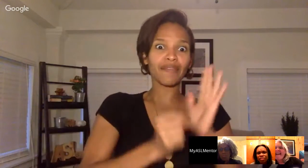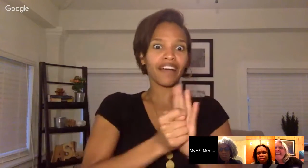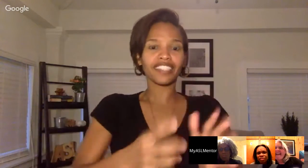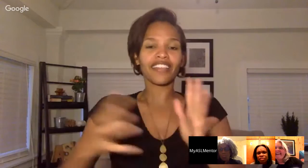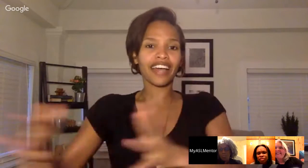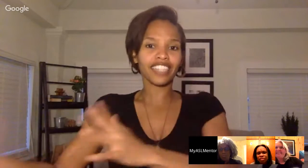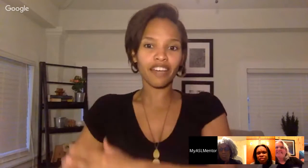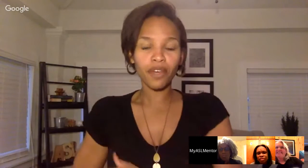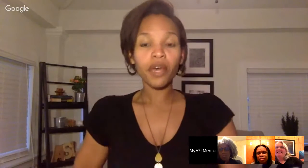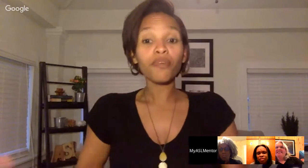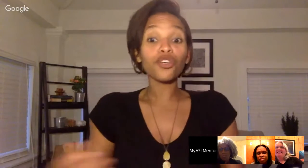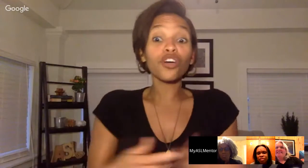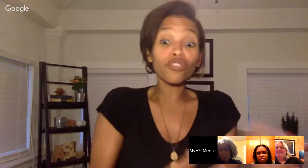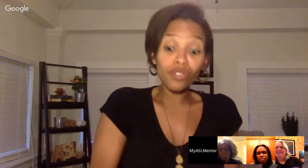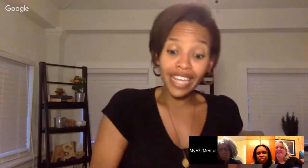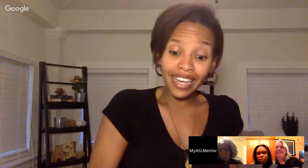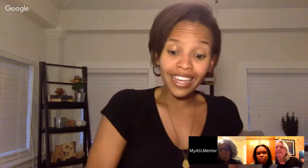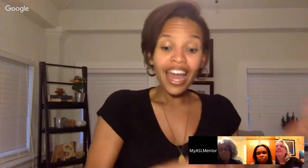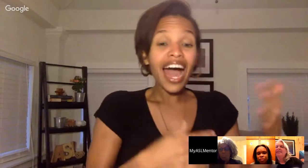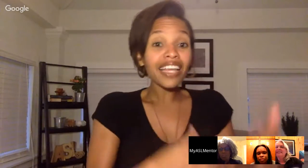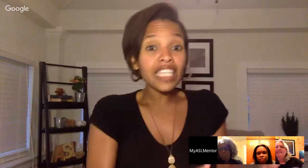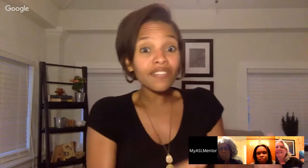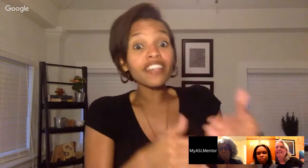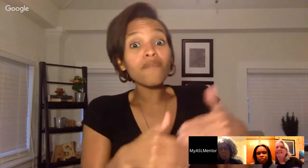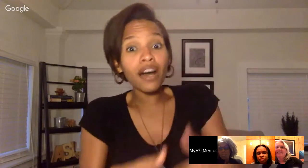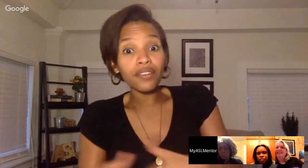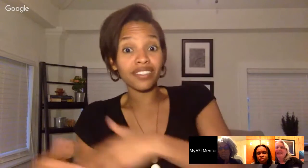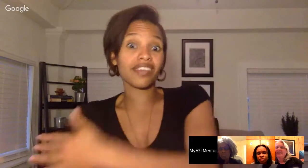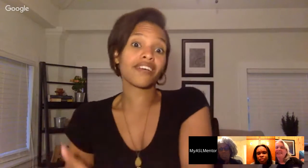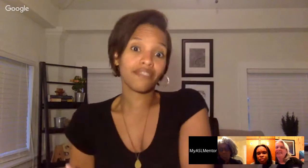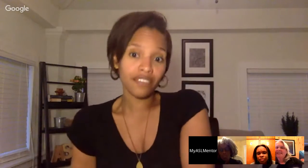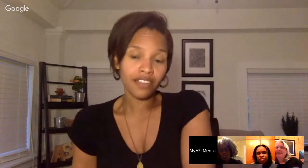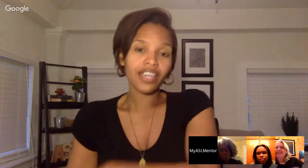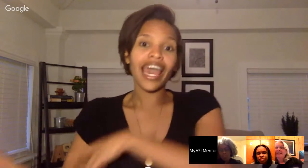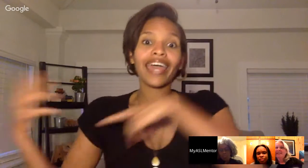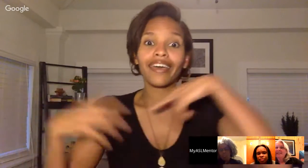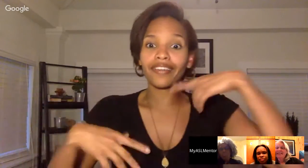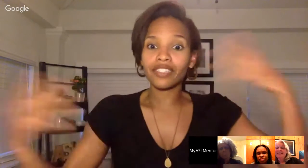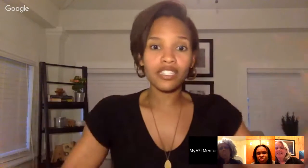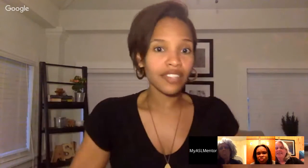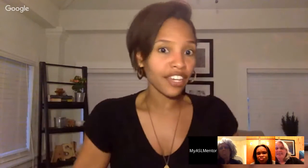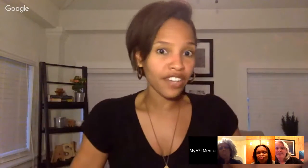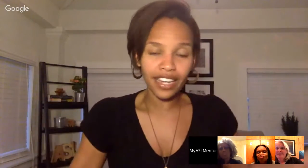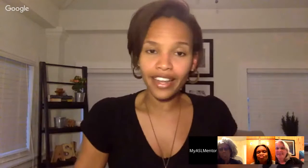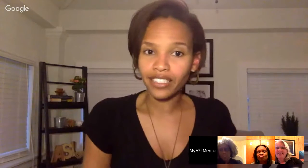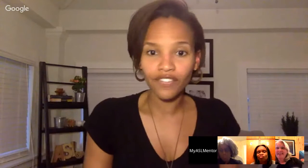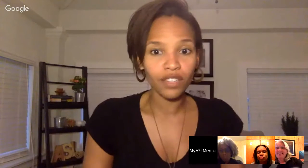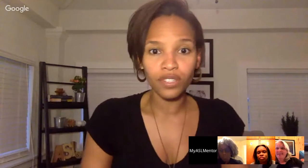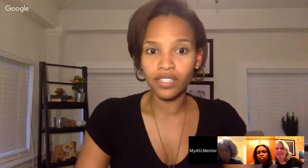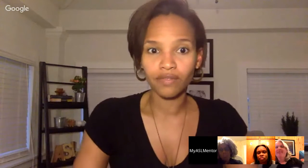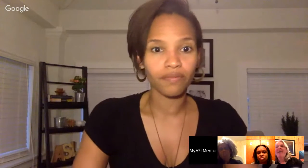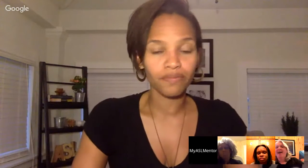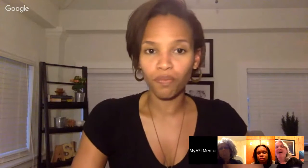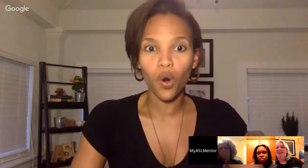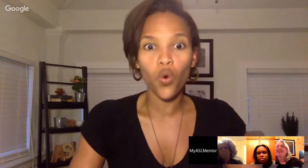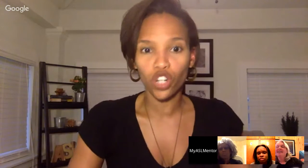time. I have to say that time. But you could also say I lived in the mountains then, and the internet connectivity was